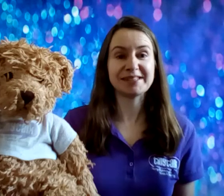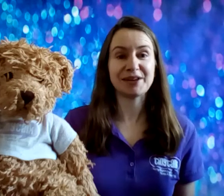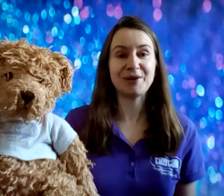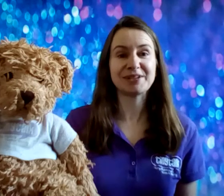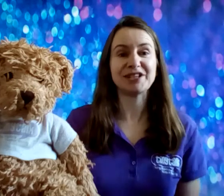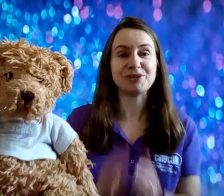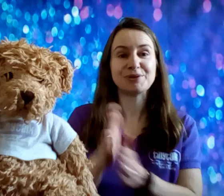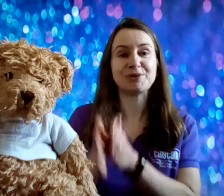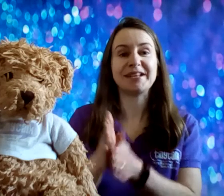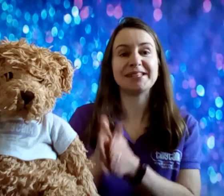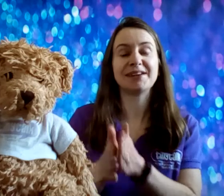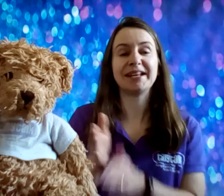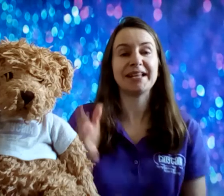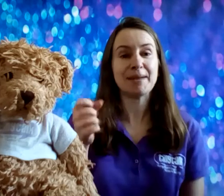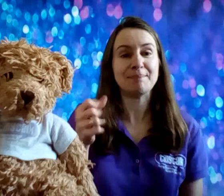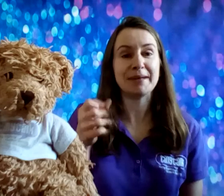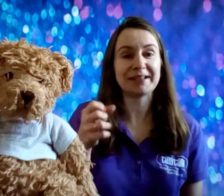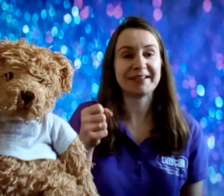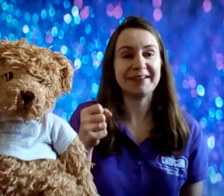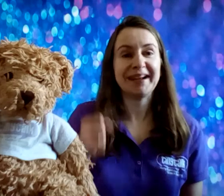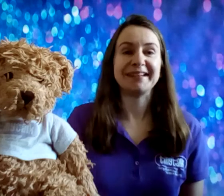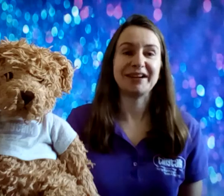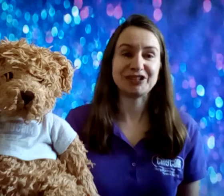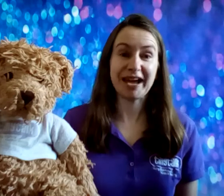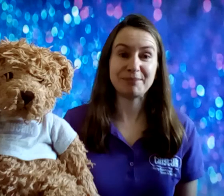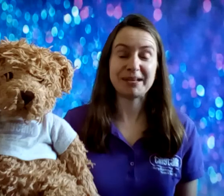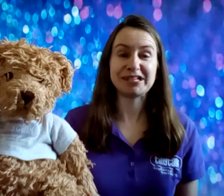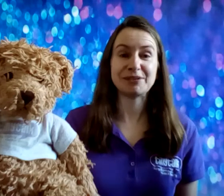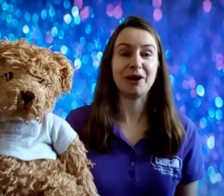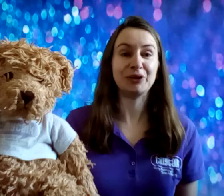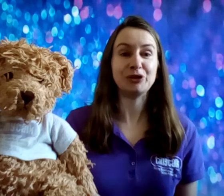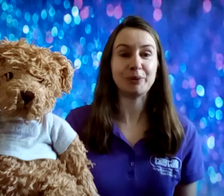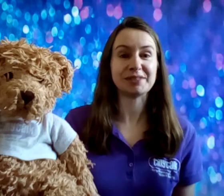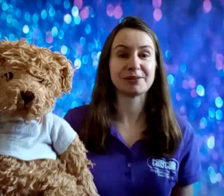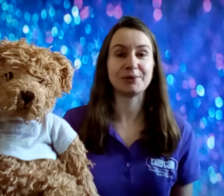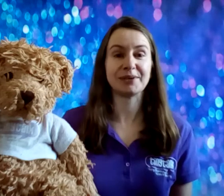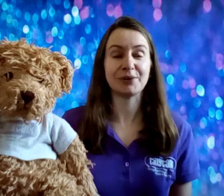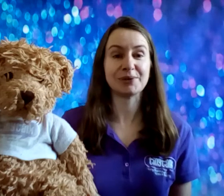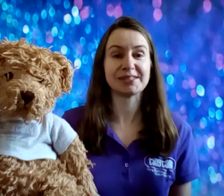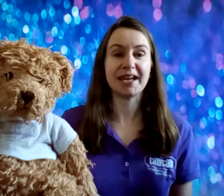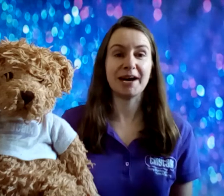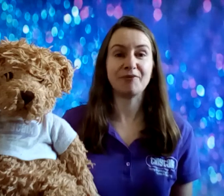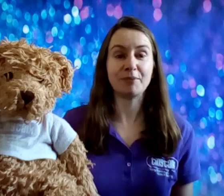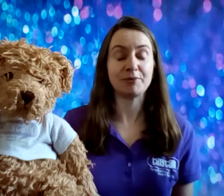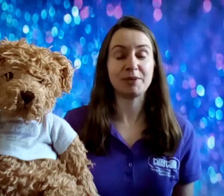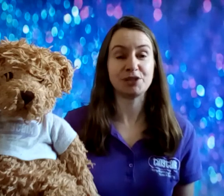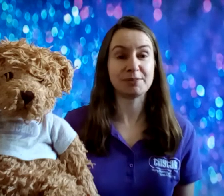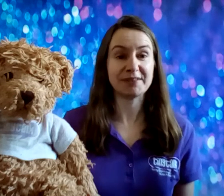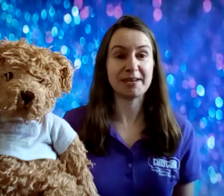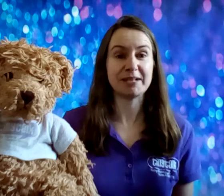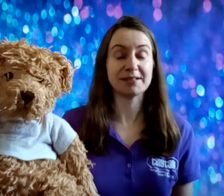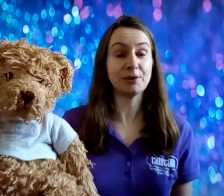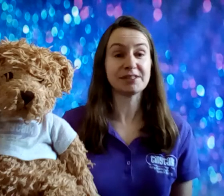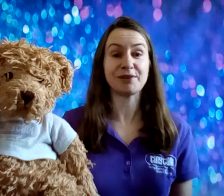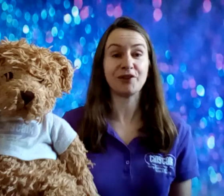4.5 months old, and she was already signing milk. Now, she had been to our newborns course from when she was about 10 weeks old. So if you're